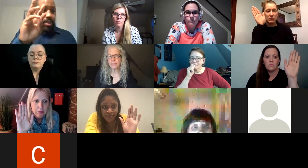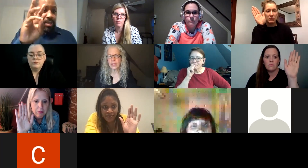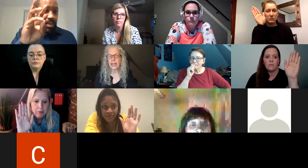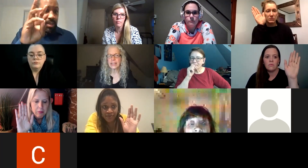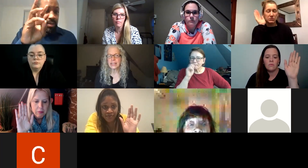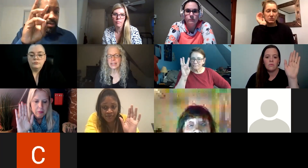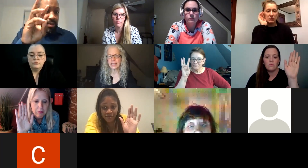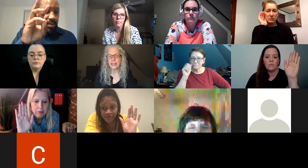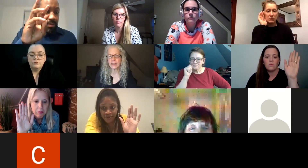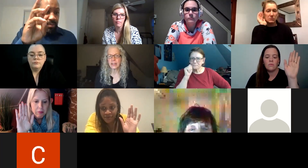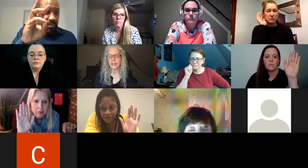I see 6,